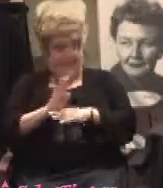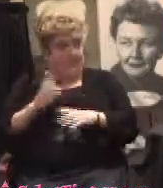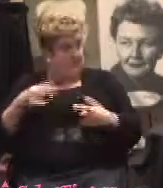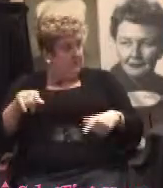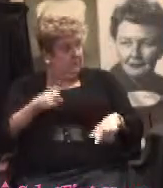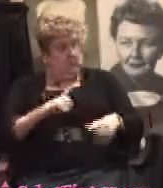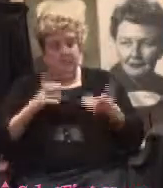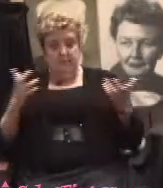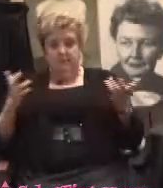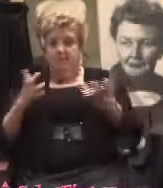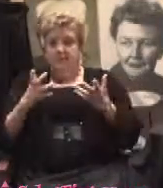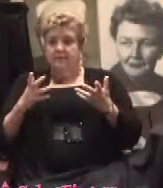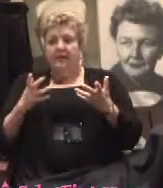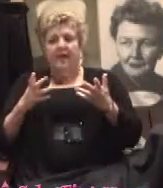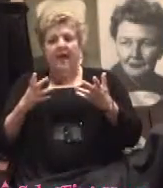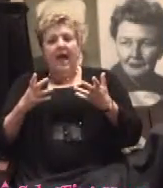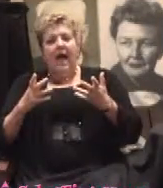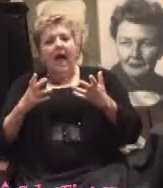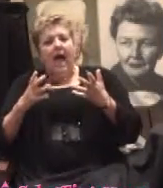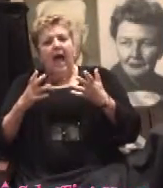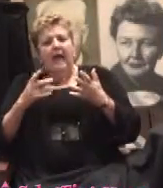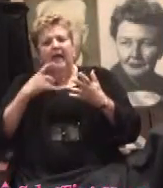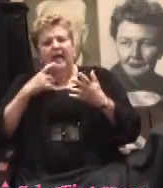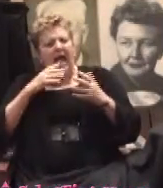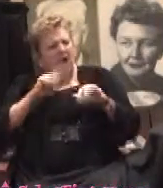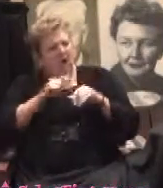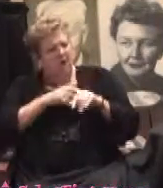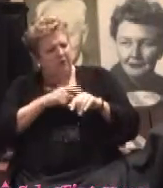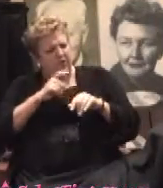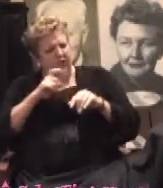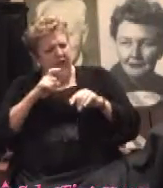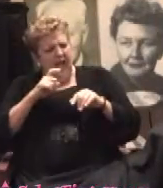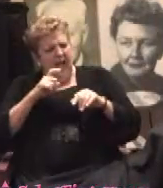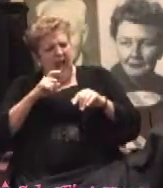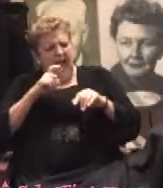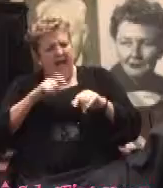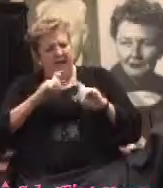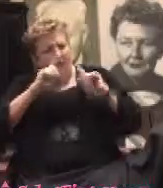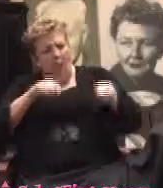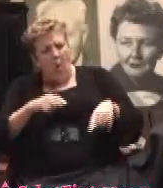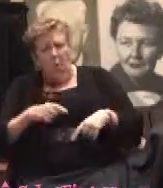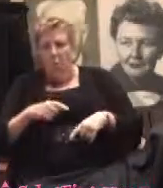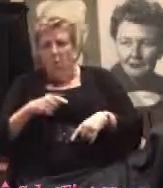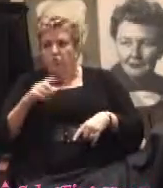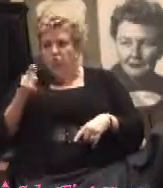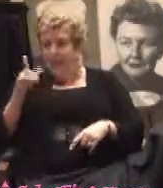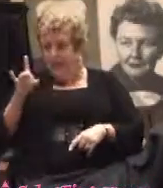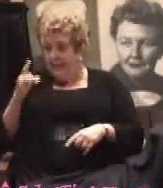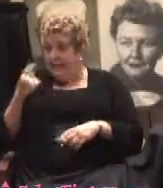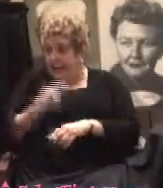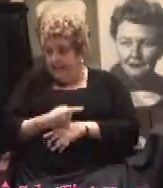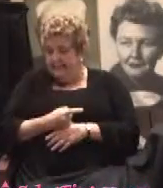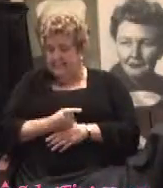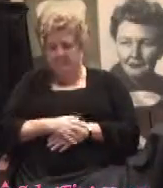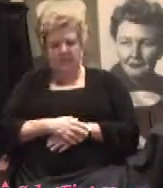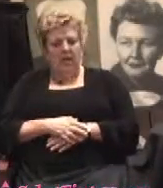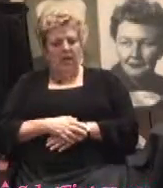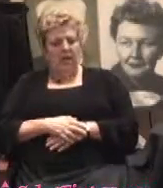And then I said, well, how long do I have to go? And he said, I don't know, it's like 28 days. And I'm like, oh, yeah, I can't leave all this